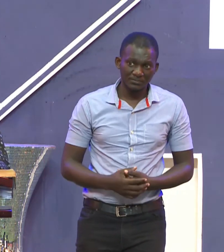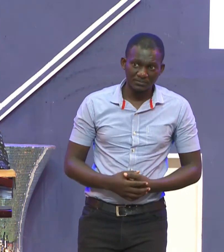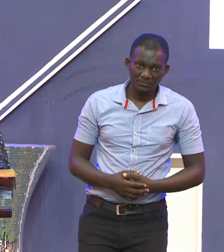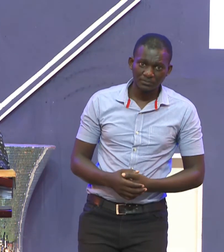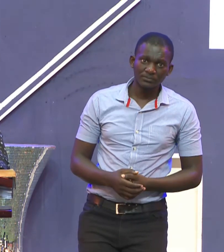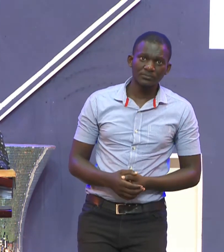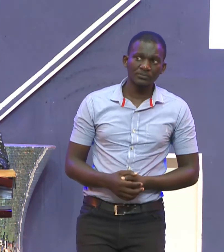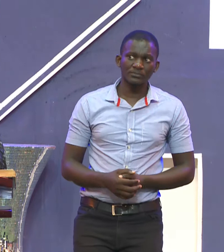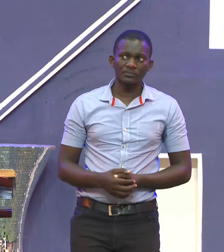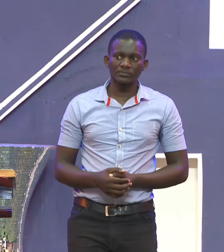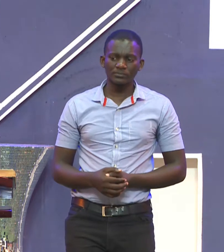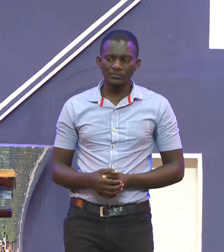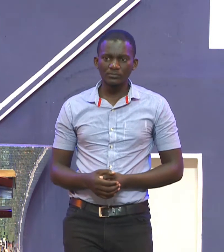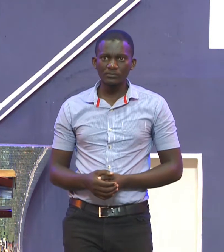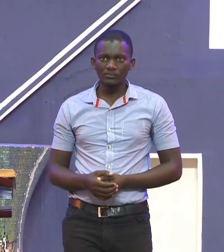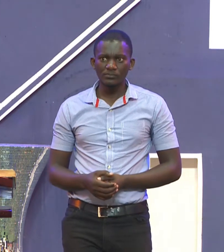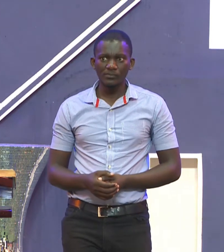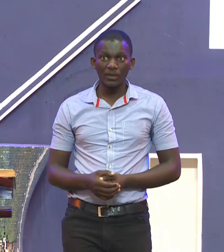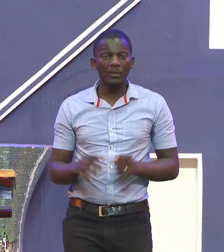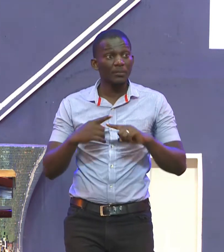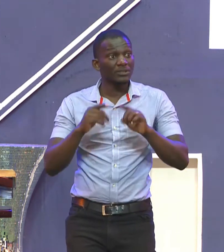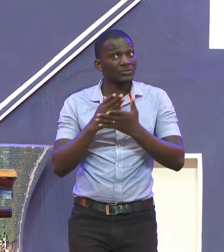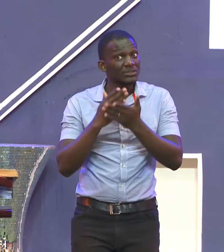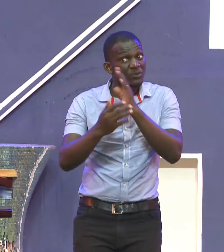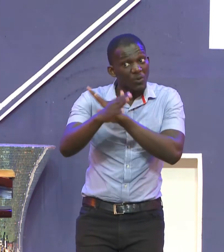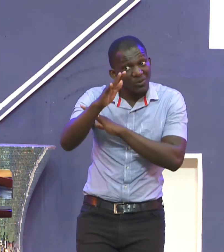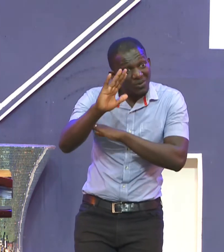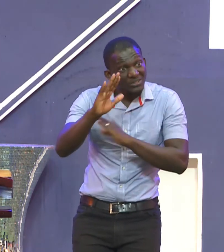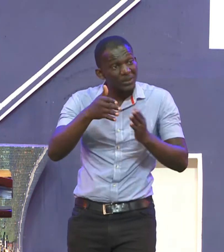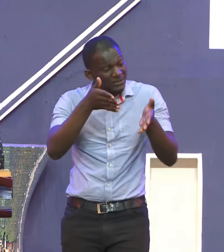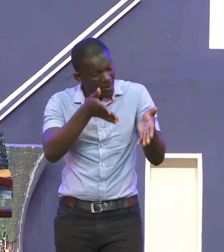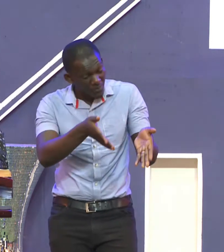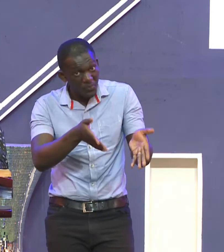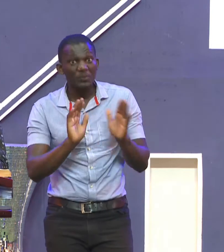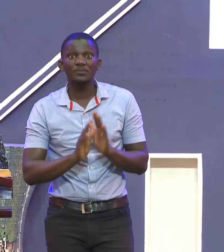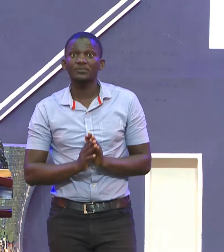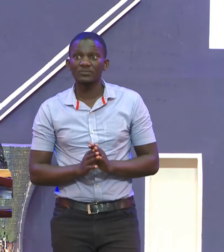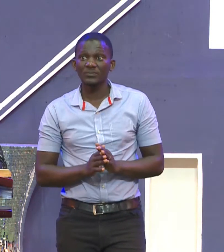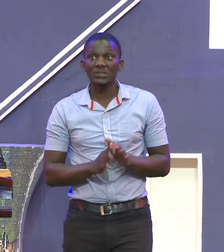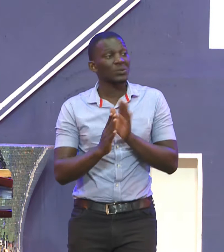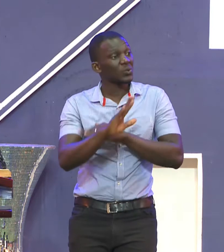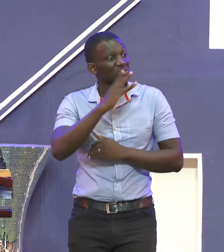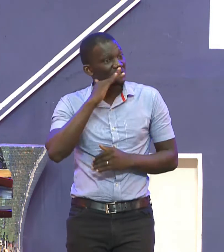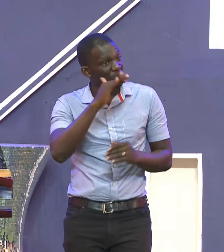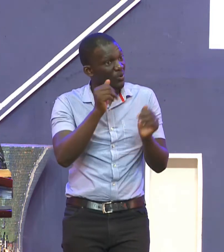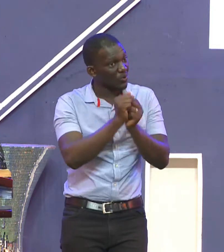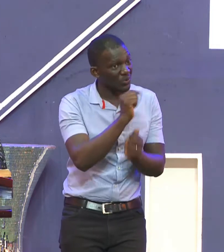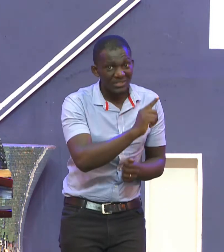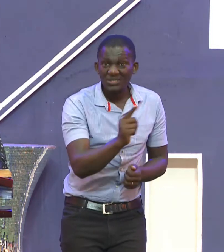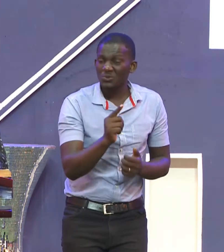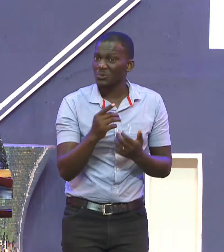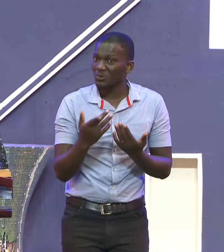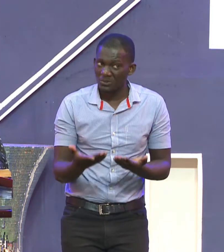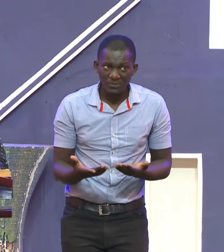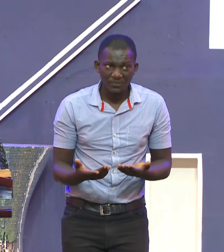is the usual, nothing happened. Naye nga Mukama yabaddewo, but yet the Lord was present. The Lord spoke